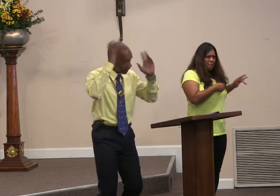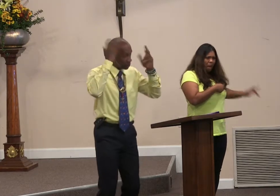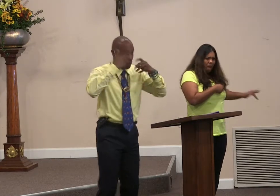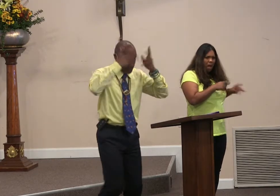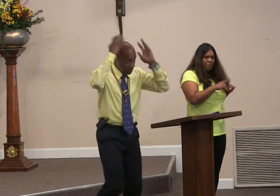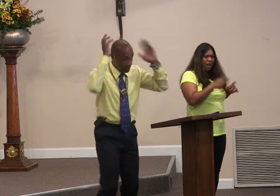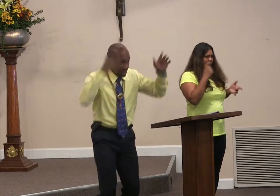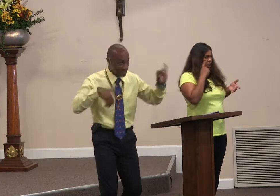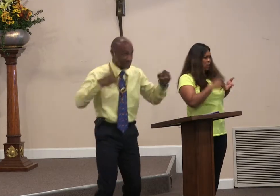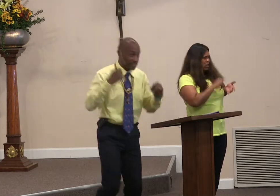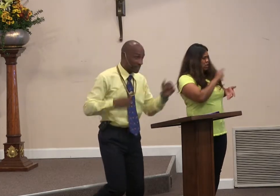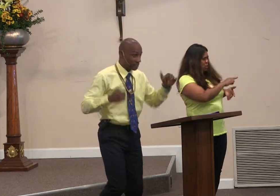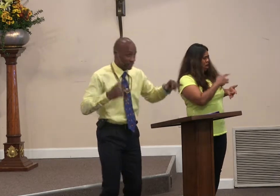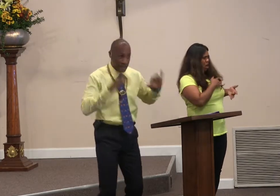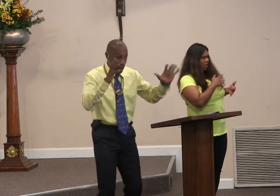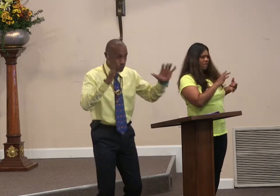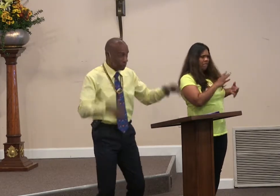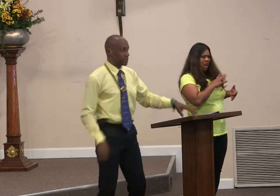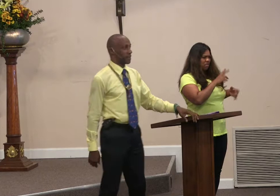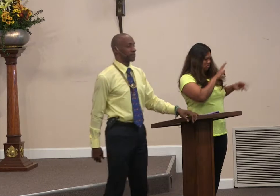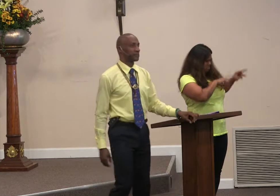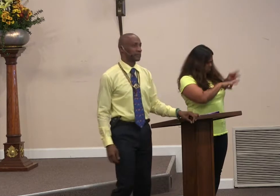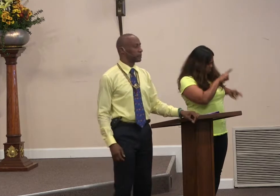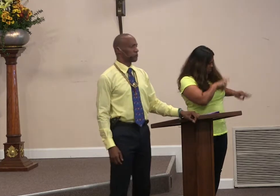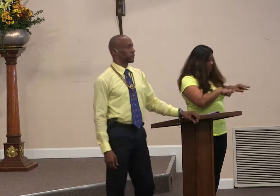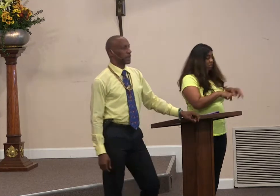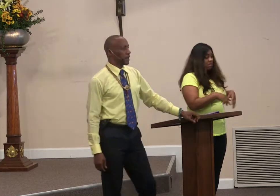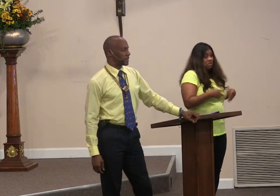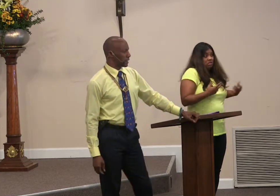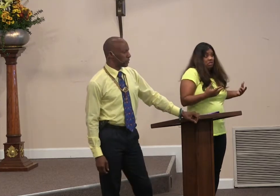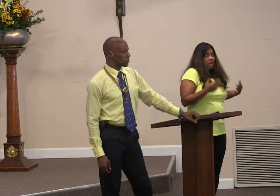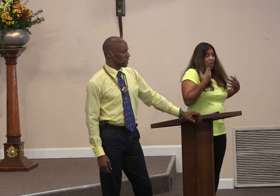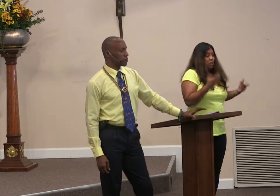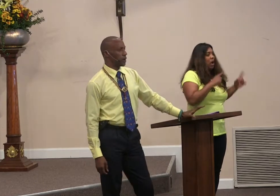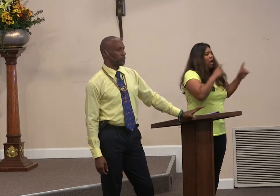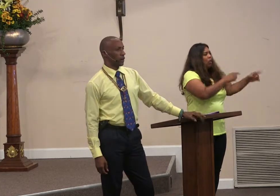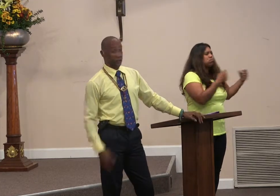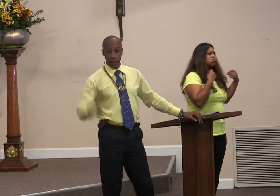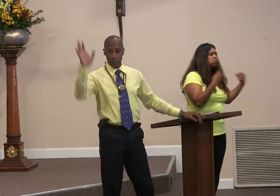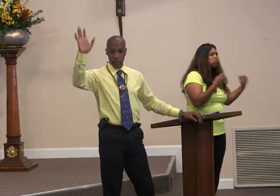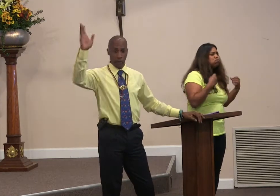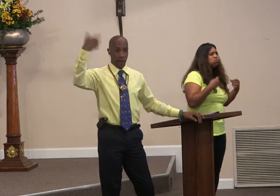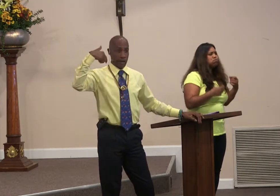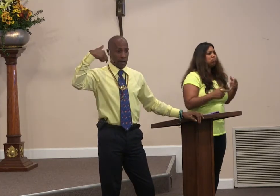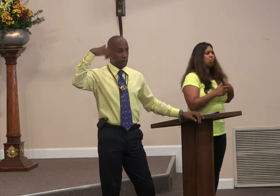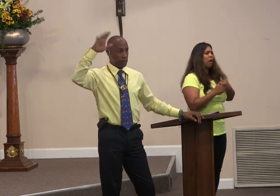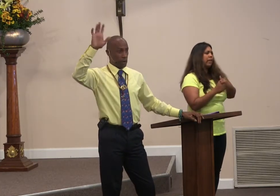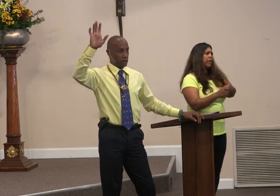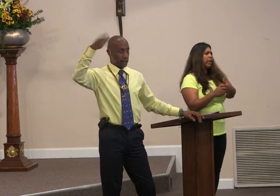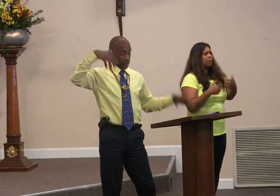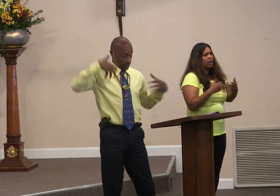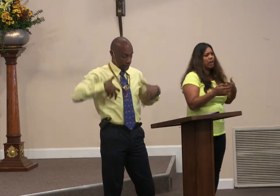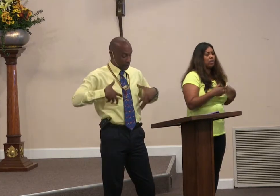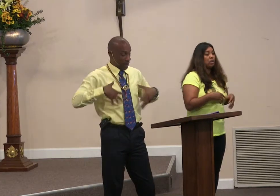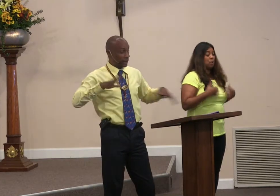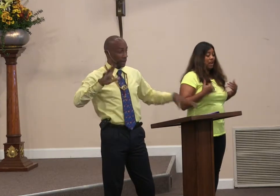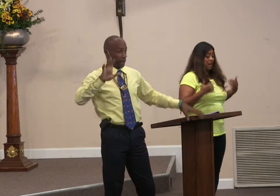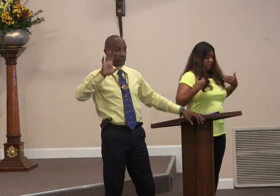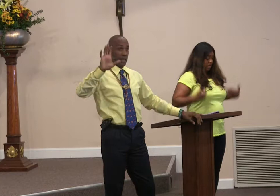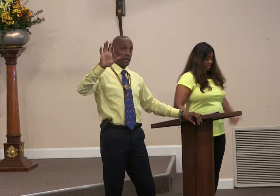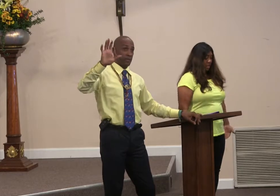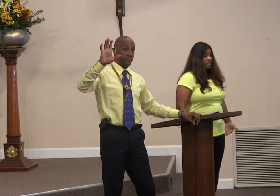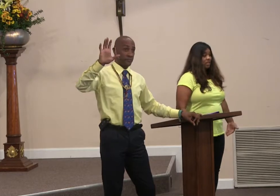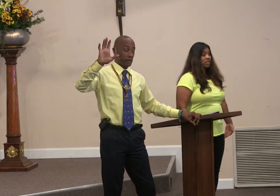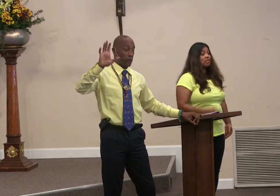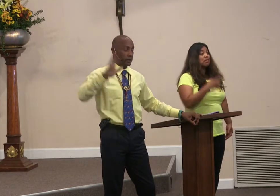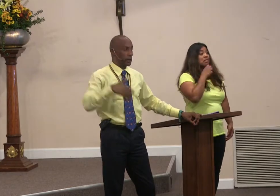up to like Darth Vader masks and stuff and doing stuff. And he says, I don't understand. You gotta go. And by the way, right now I'm currently in this body at